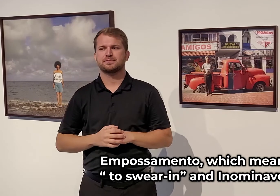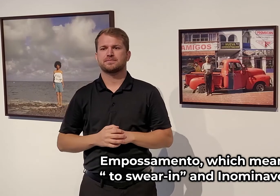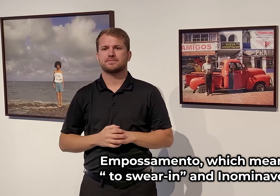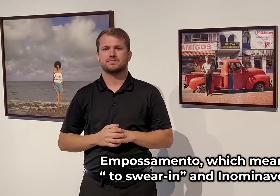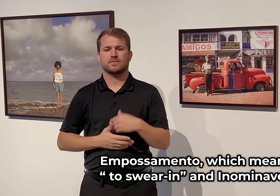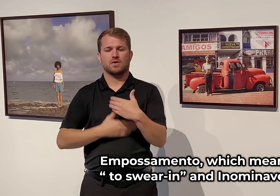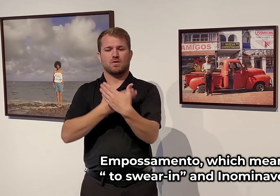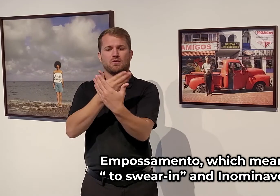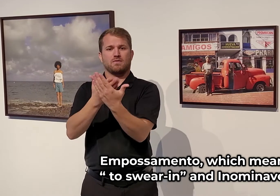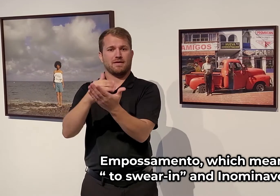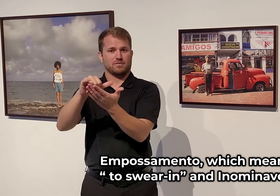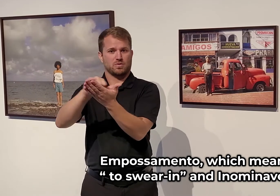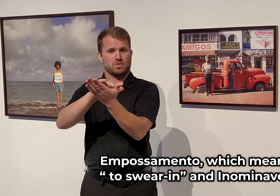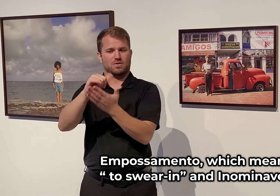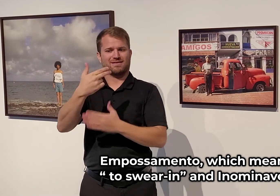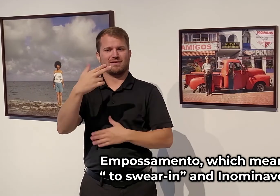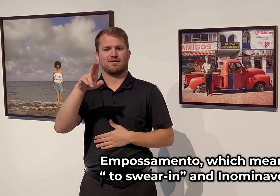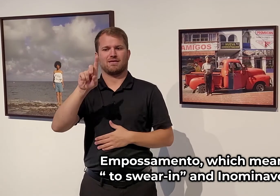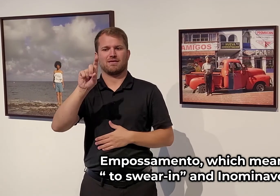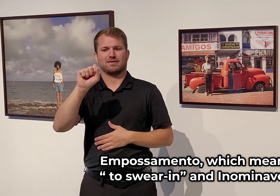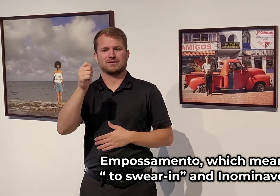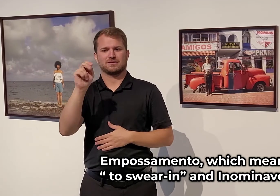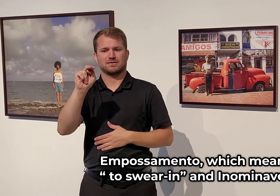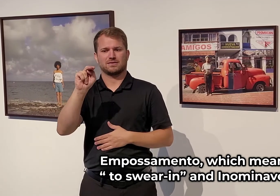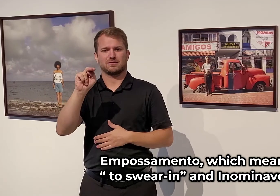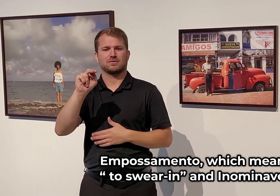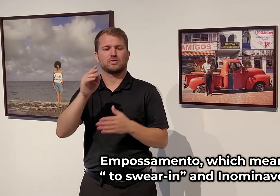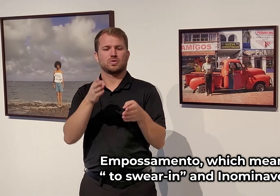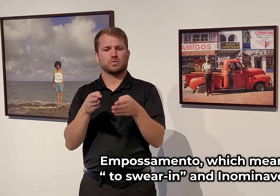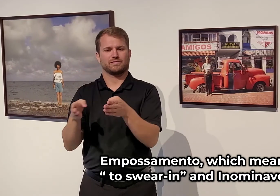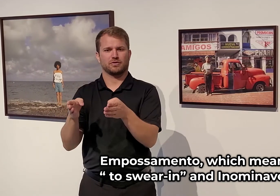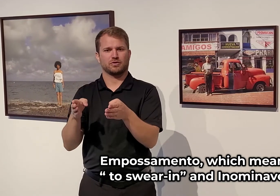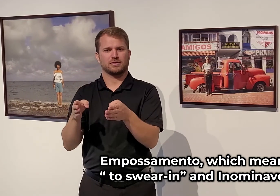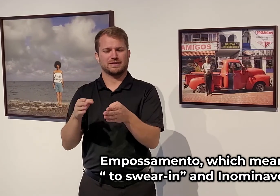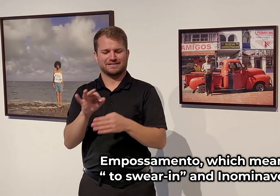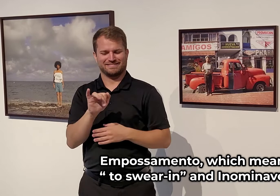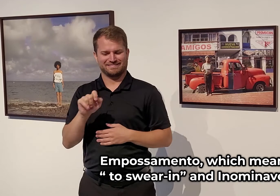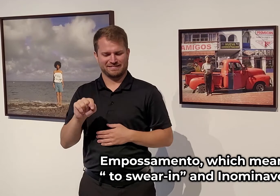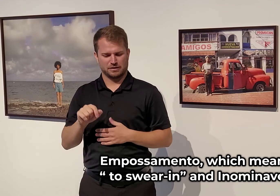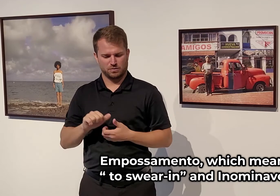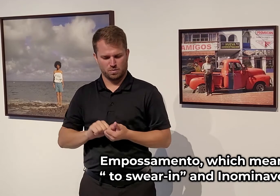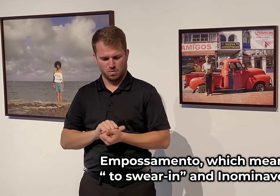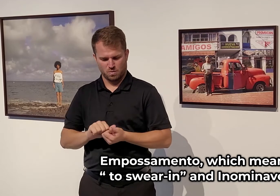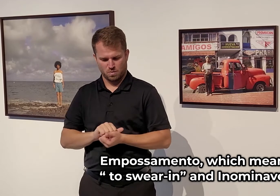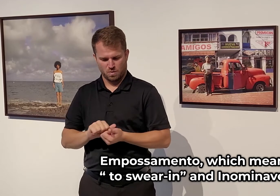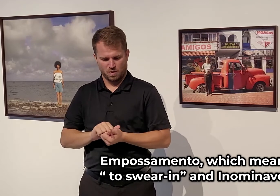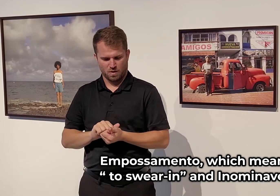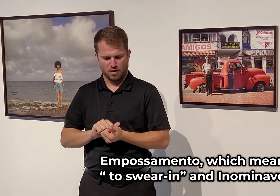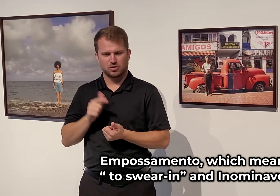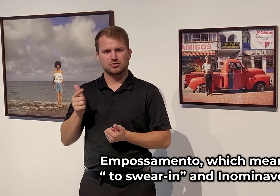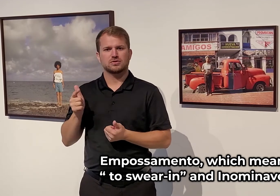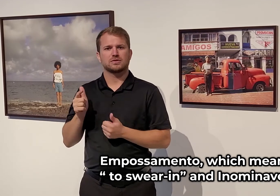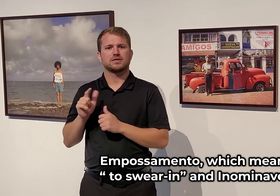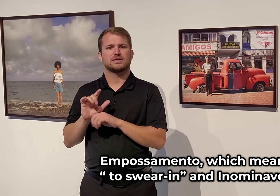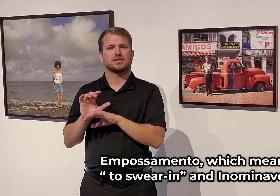Once Nazareth reached the Hudson River in New York, he washed his feet, recalling ritual